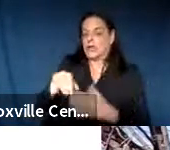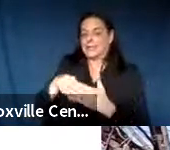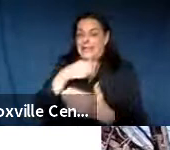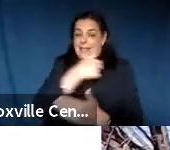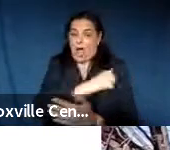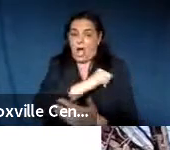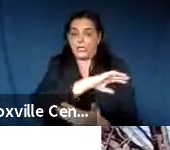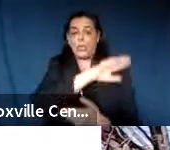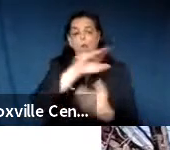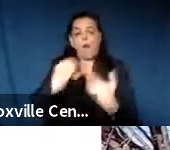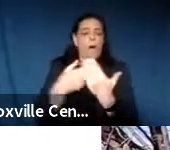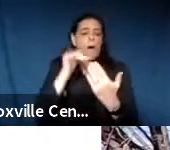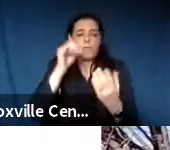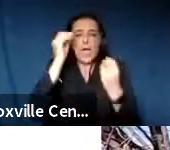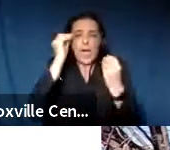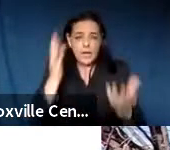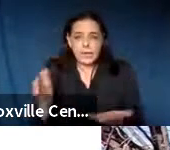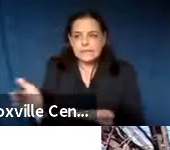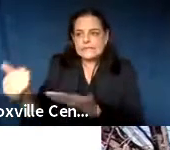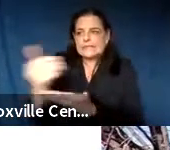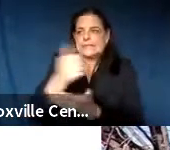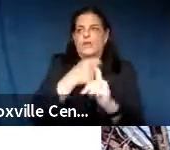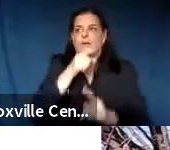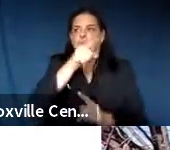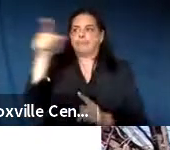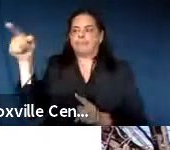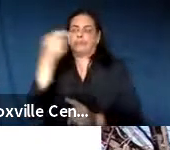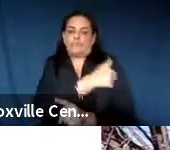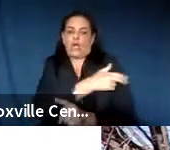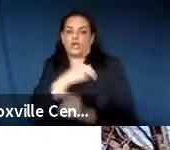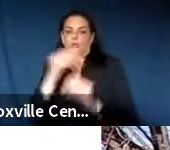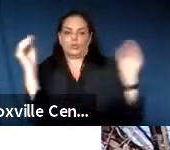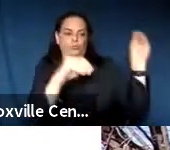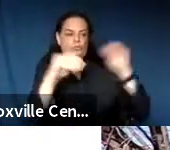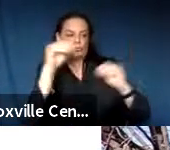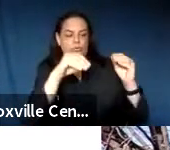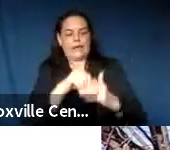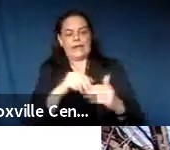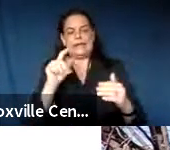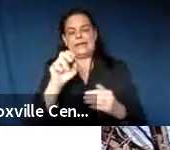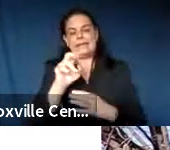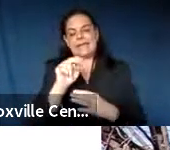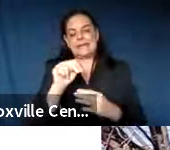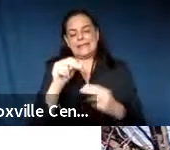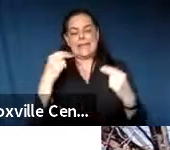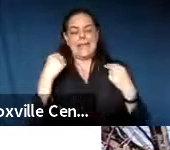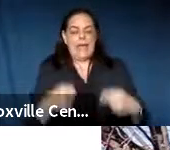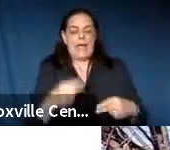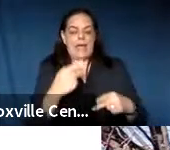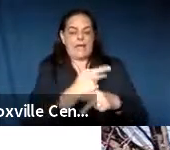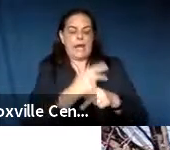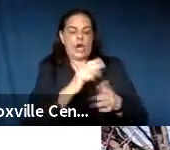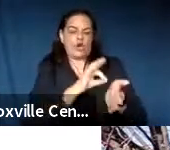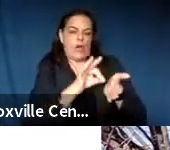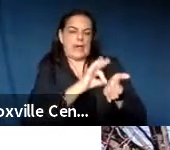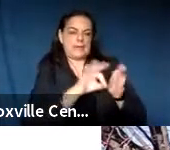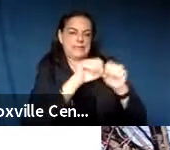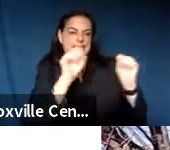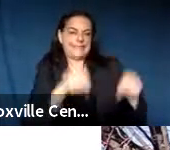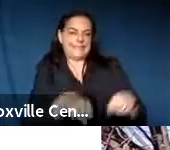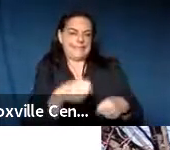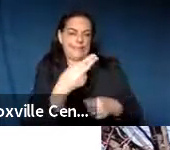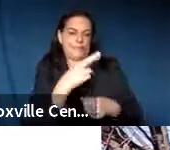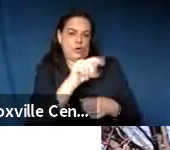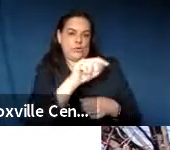are gathered from the information hospitals put into the Tennessee Healthcare Resource Tracking System, or HERTS, and it may reflect Knox